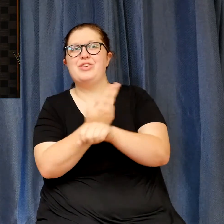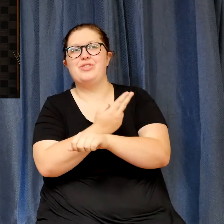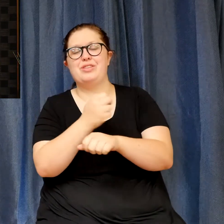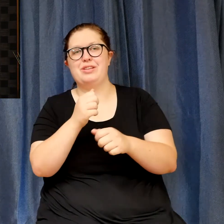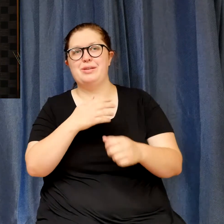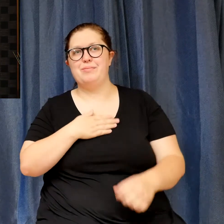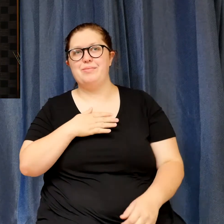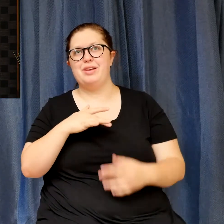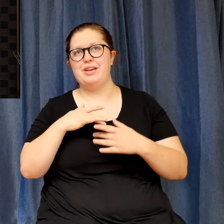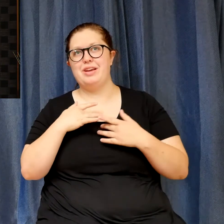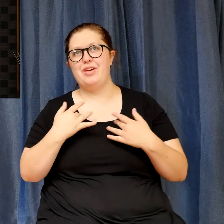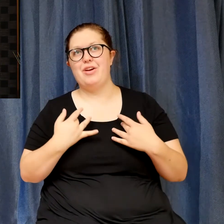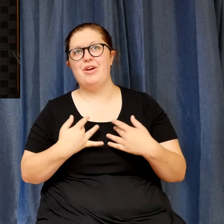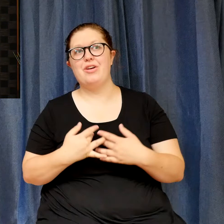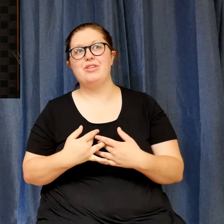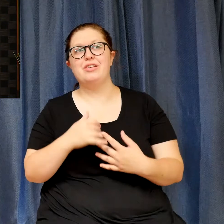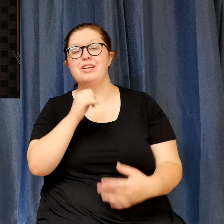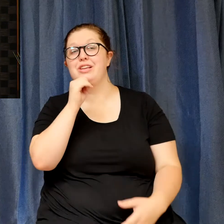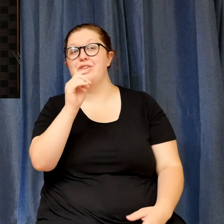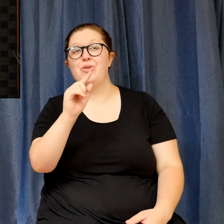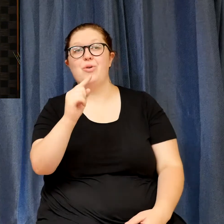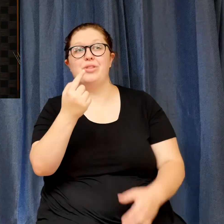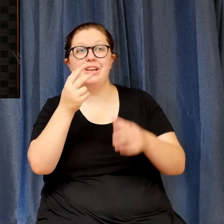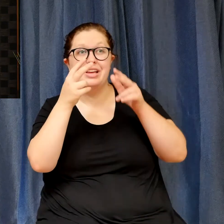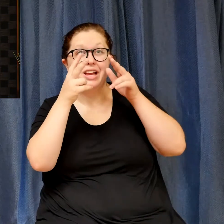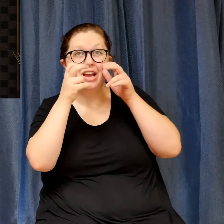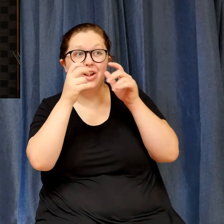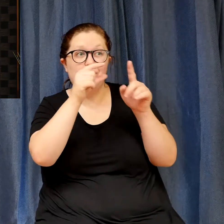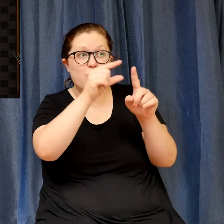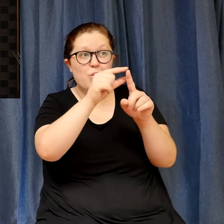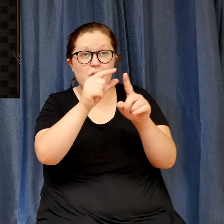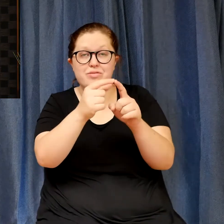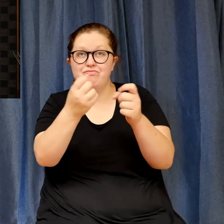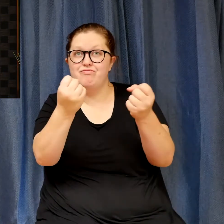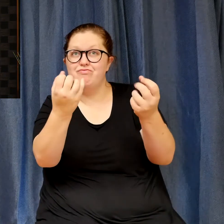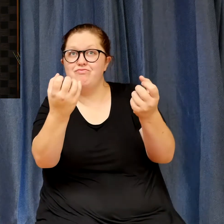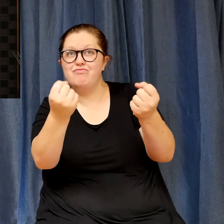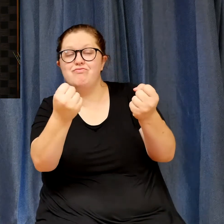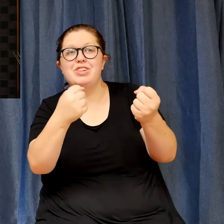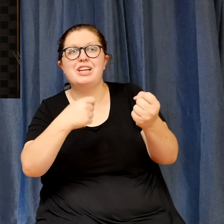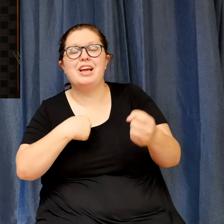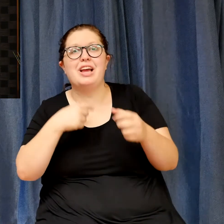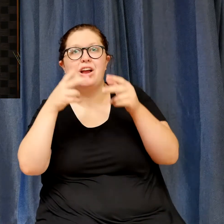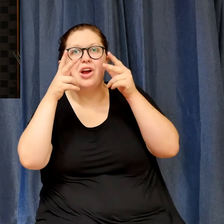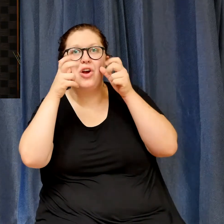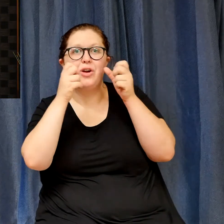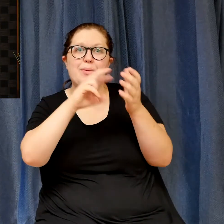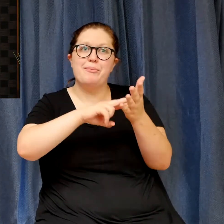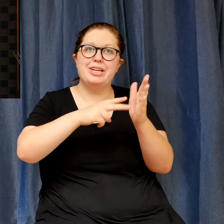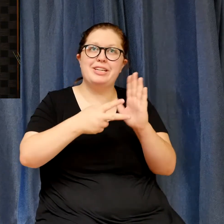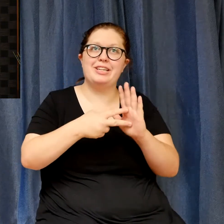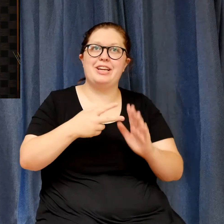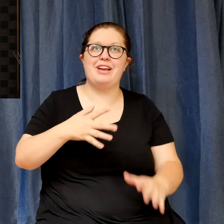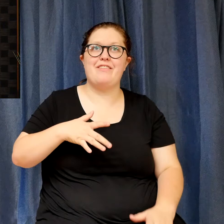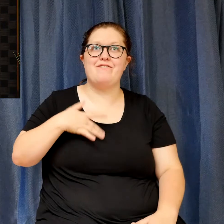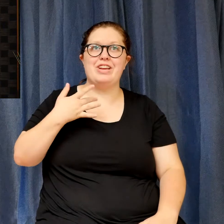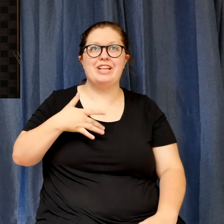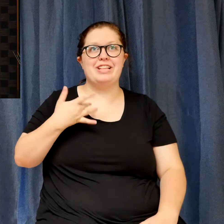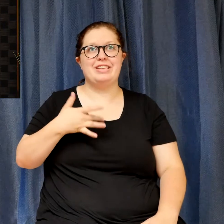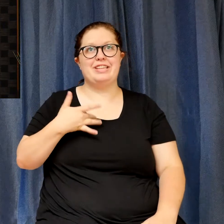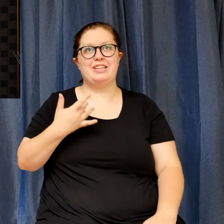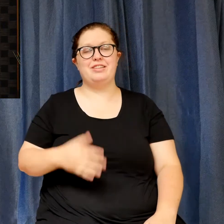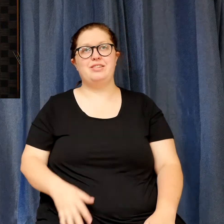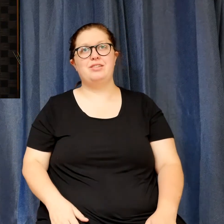heart. So I didn't just hear words. I actually heard from a place of feeling and meaning from the